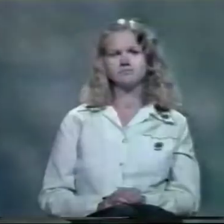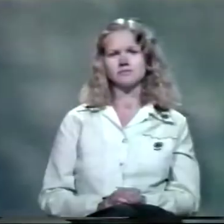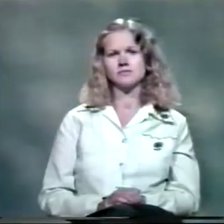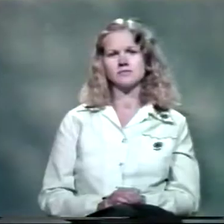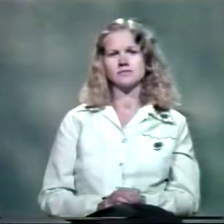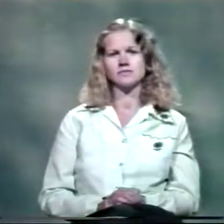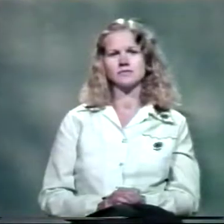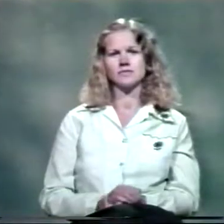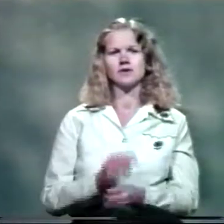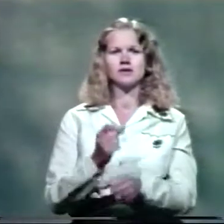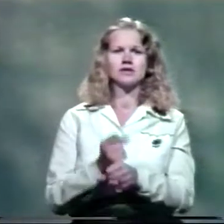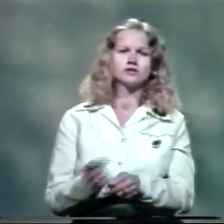Next year.